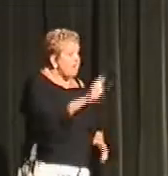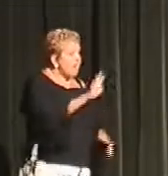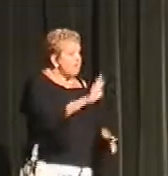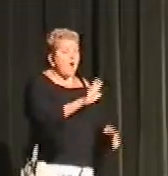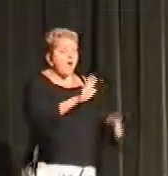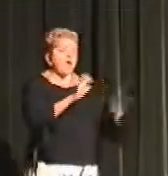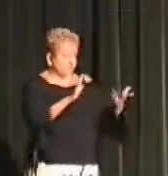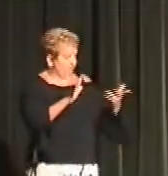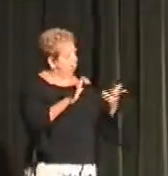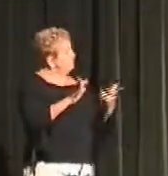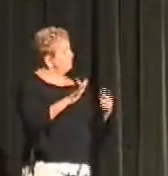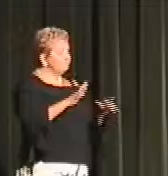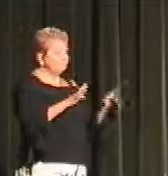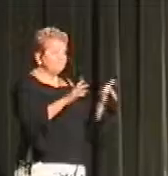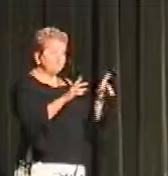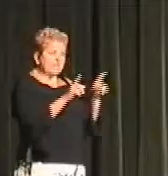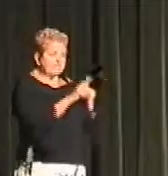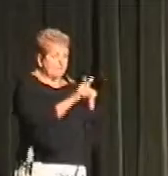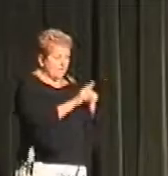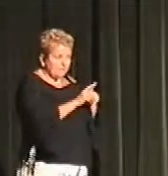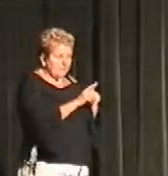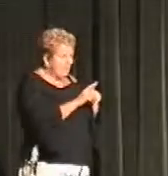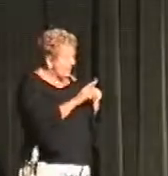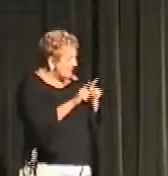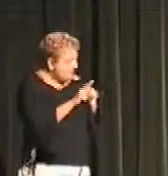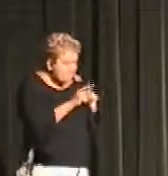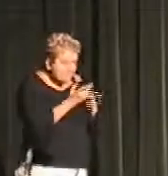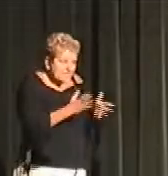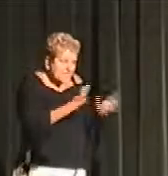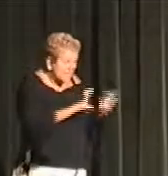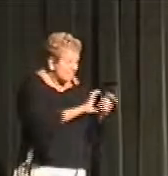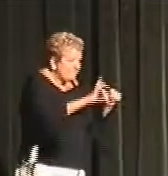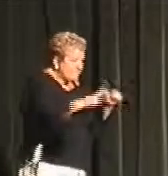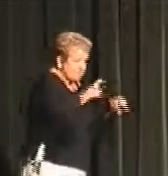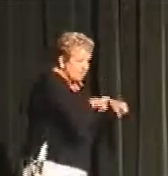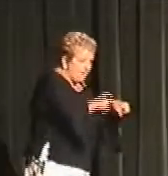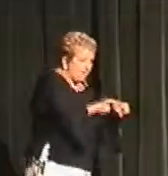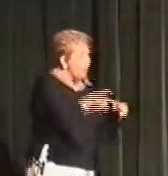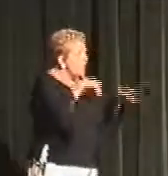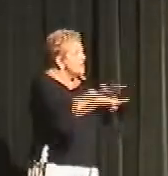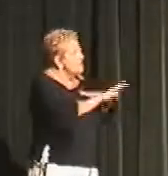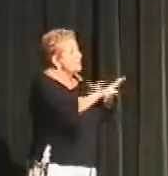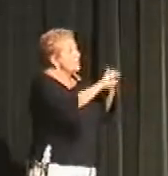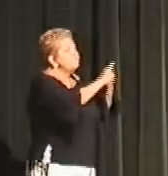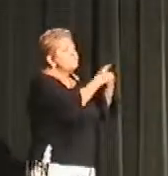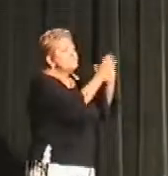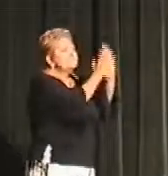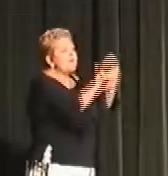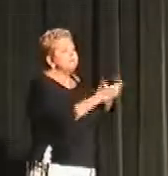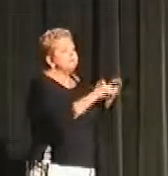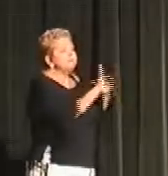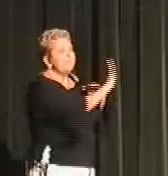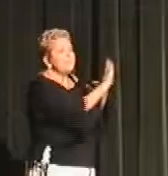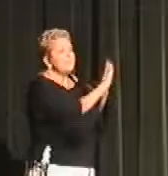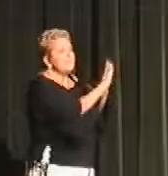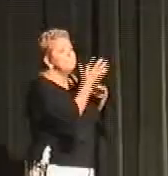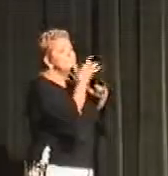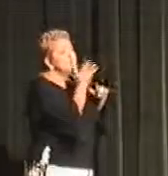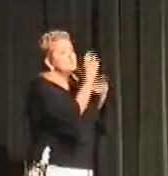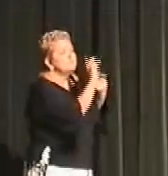is the first place I went at anyone's house I ever visited. I went in there and I found enough of the kind of pills that I needed to take to kill myself, and I took enough